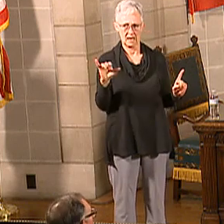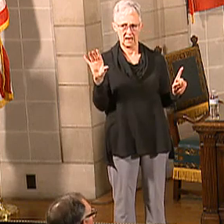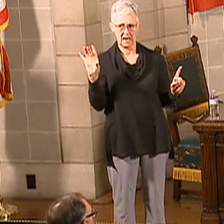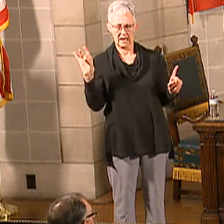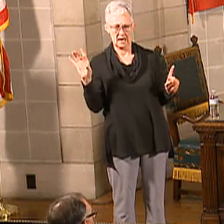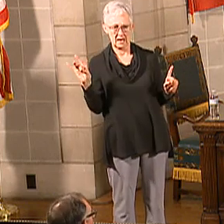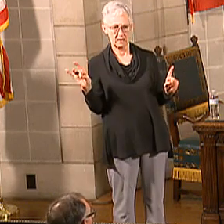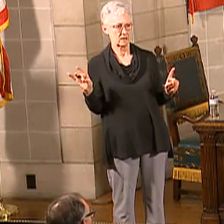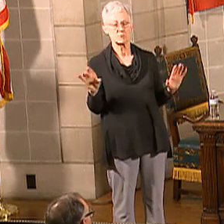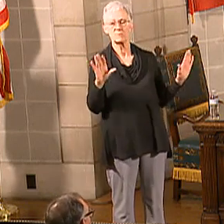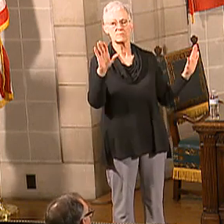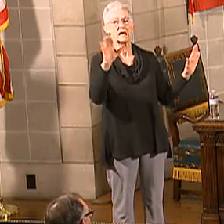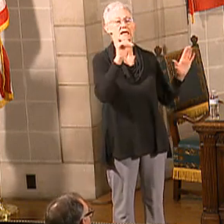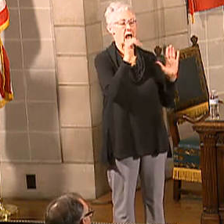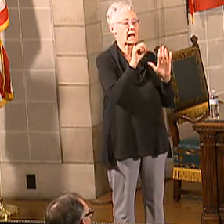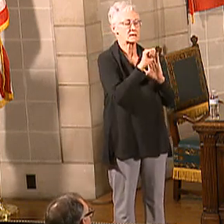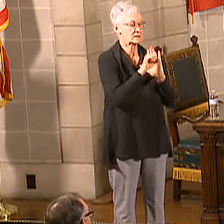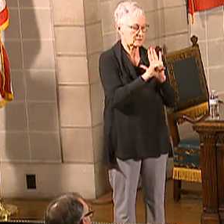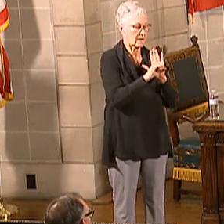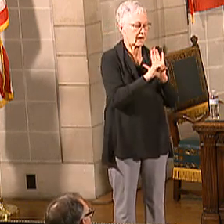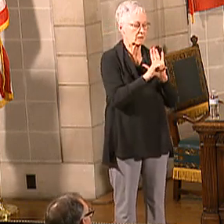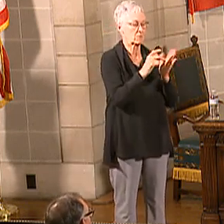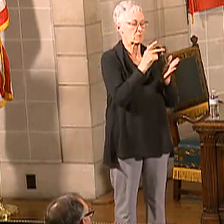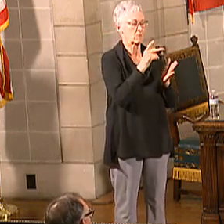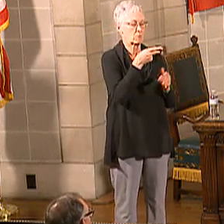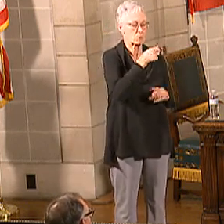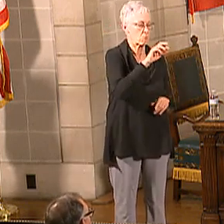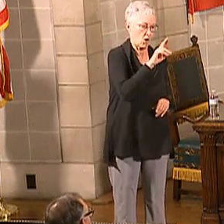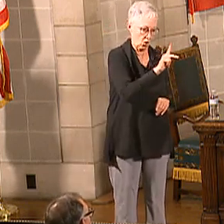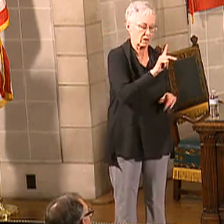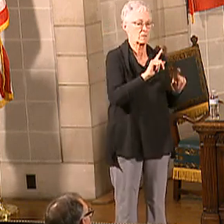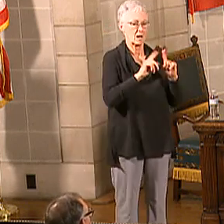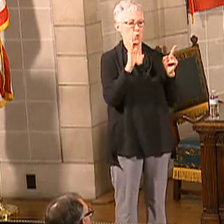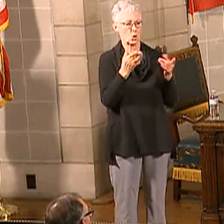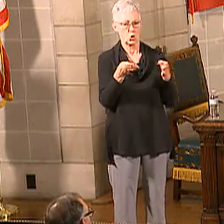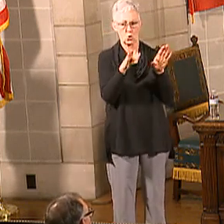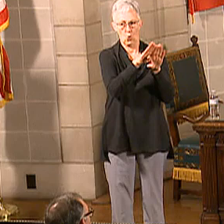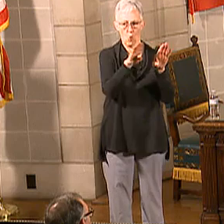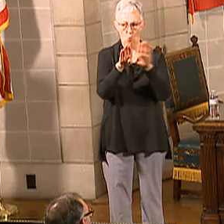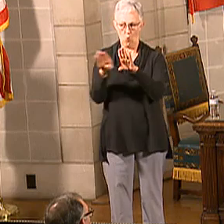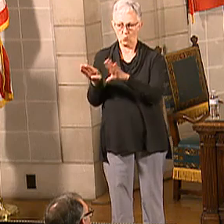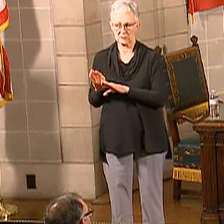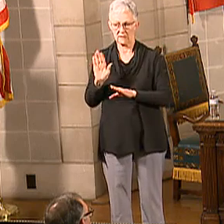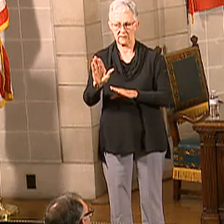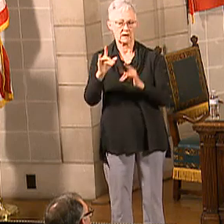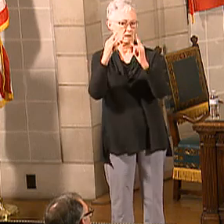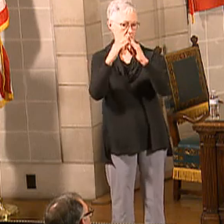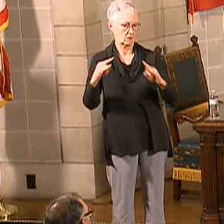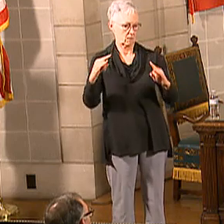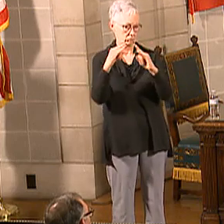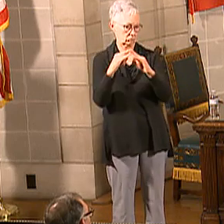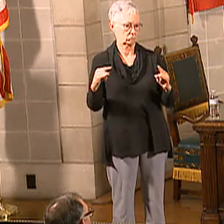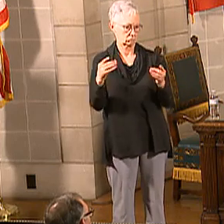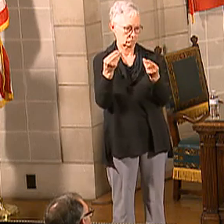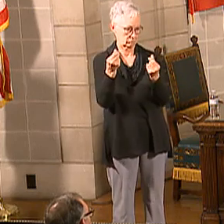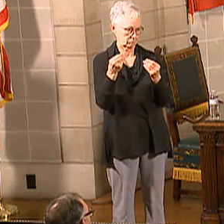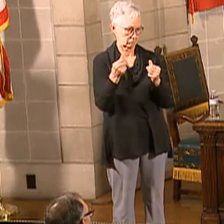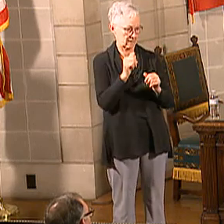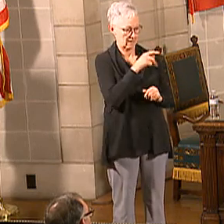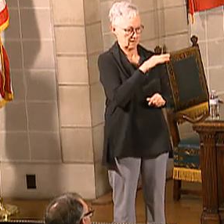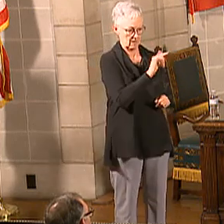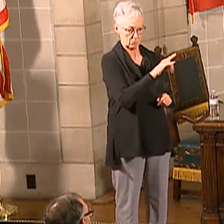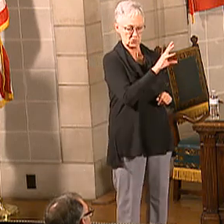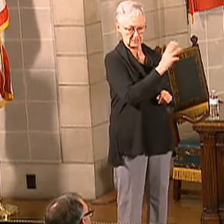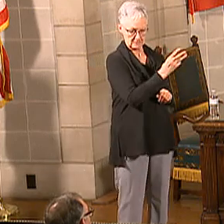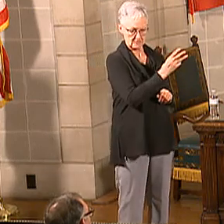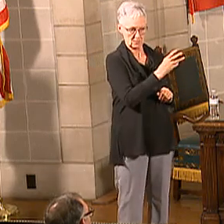the campgrounds, thank you for correcting me that. Nebraska Game and Parks will be closing their campgrounds from April 6th